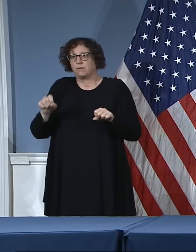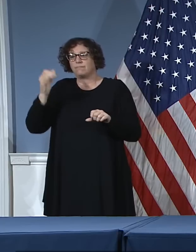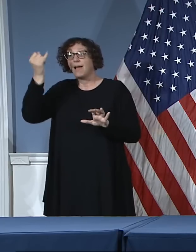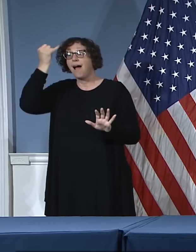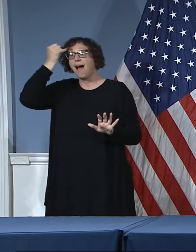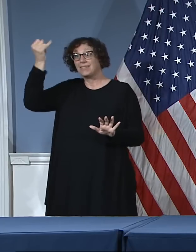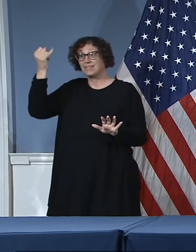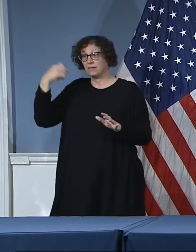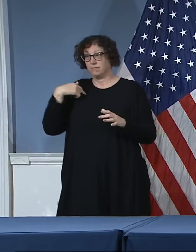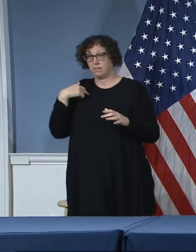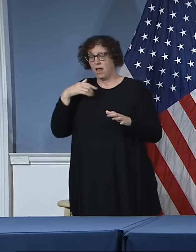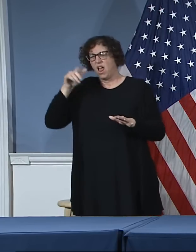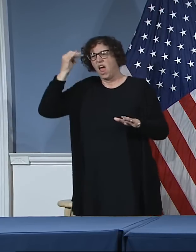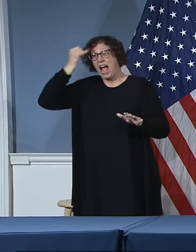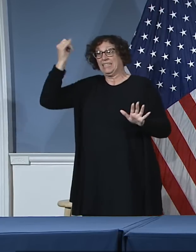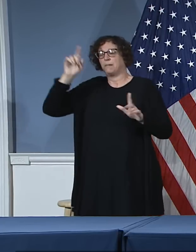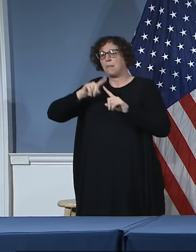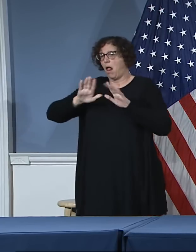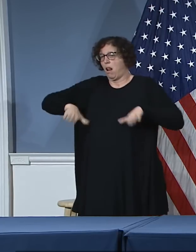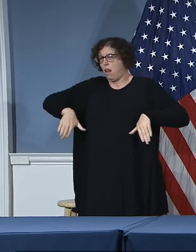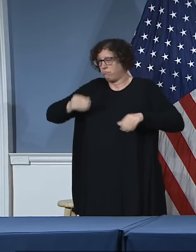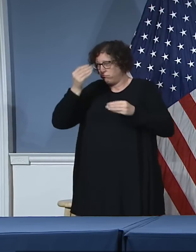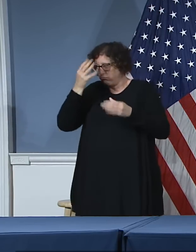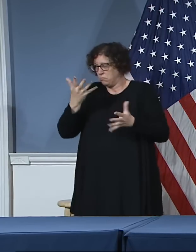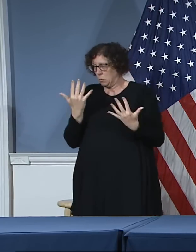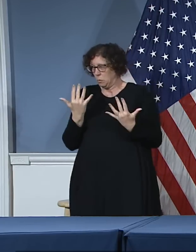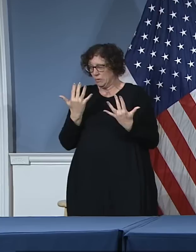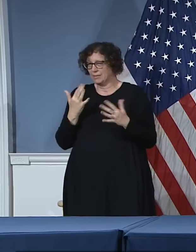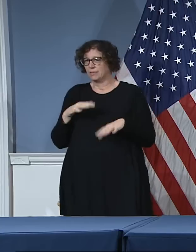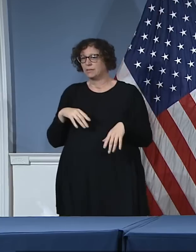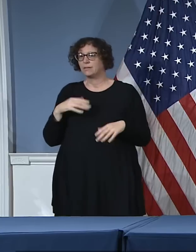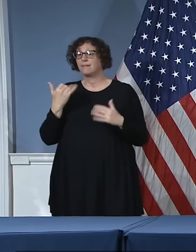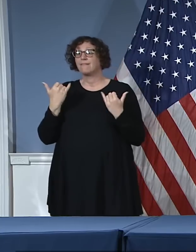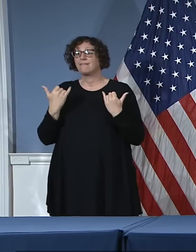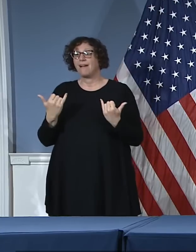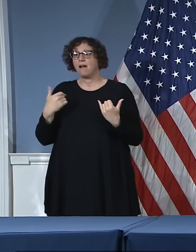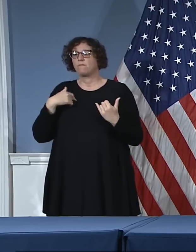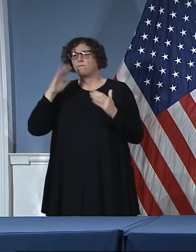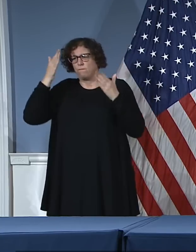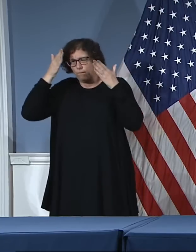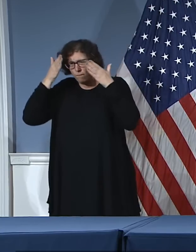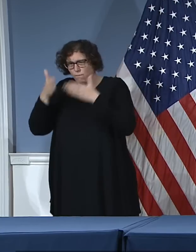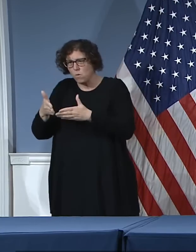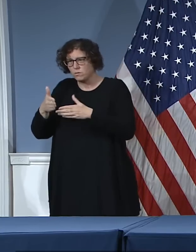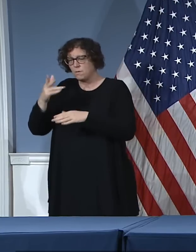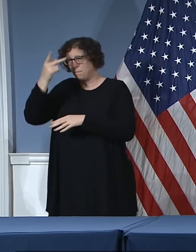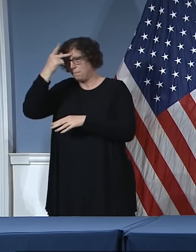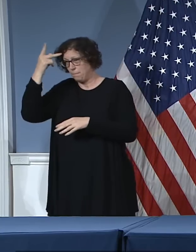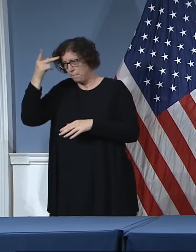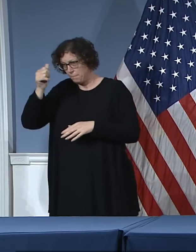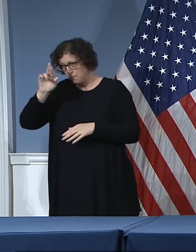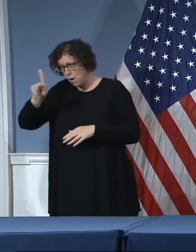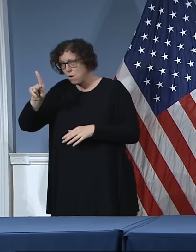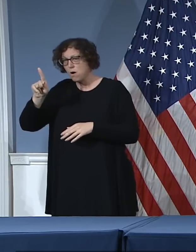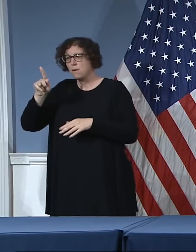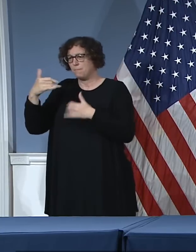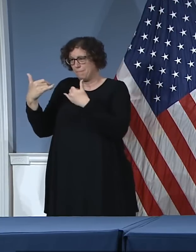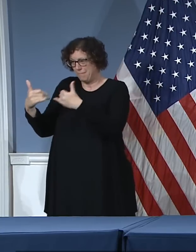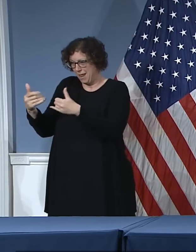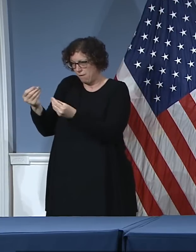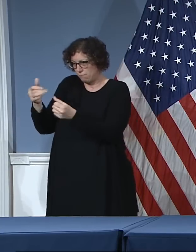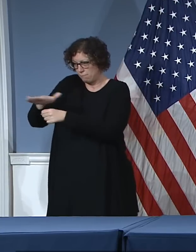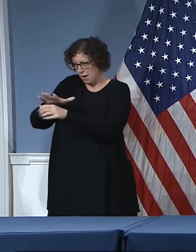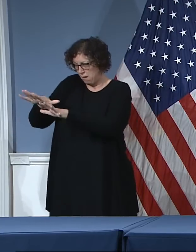and playgrounds we have that we know how to patrol, determine over the coming days if we need to expand that, and if so,